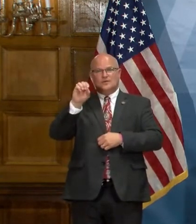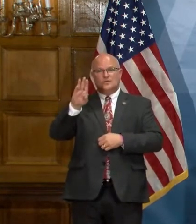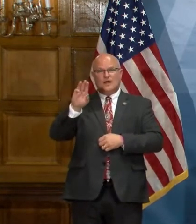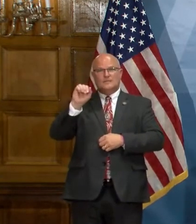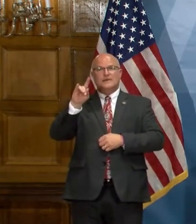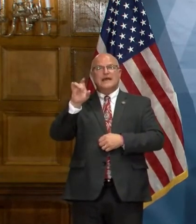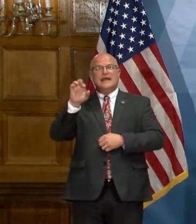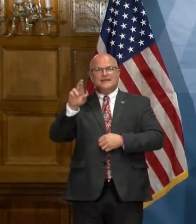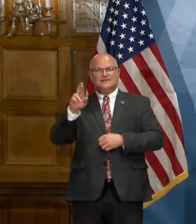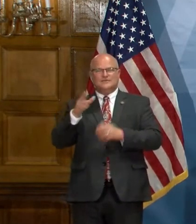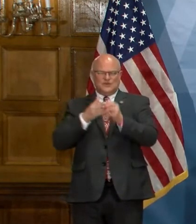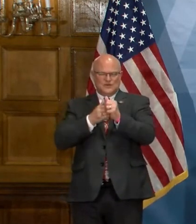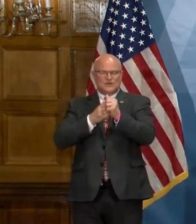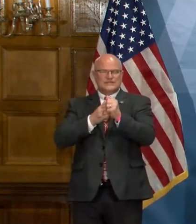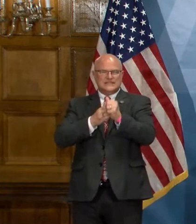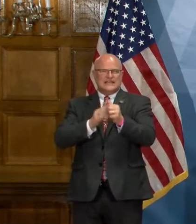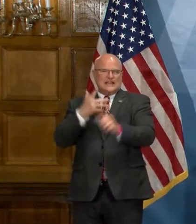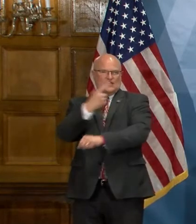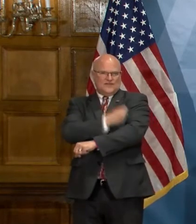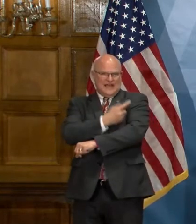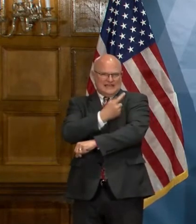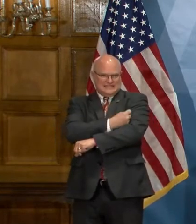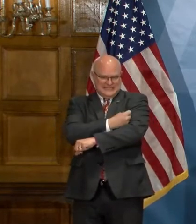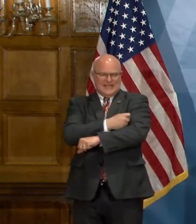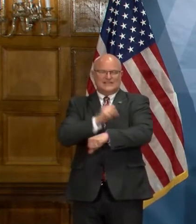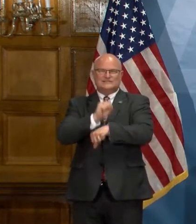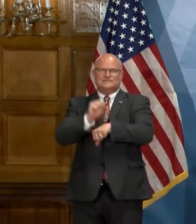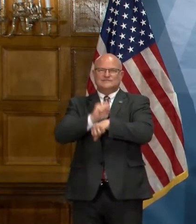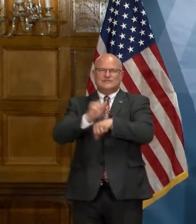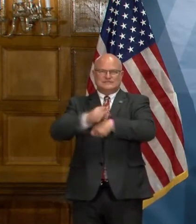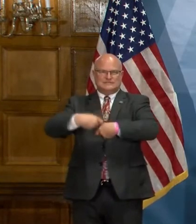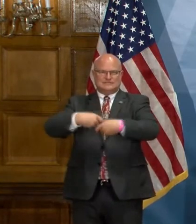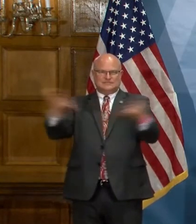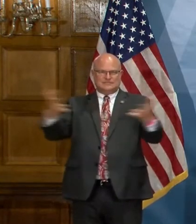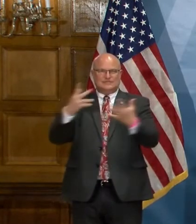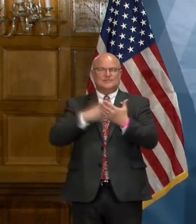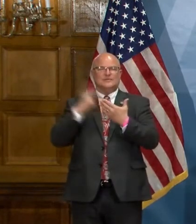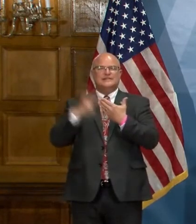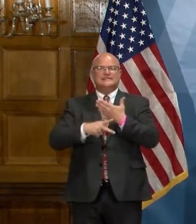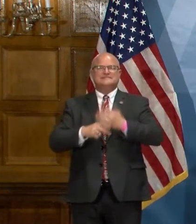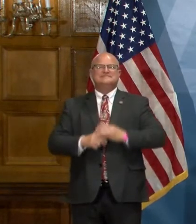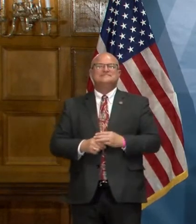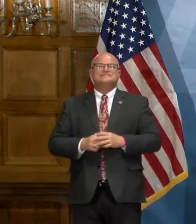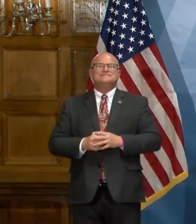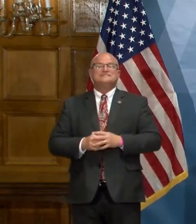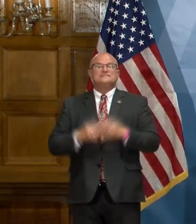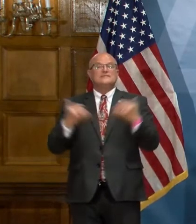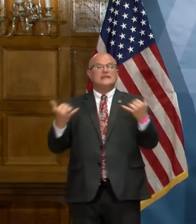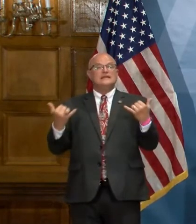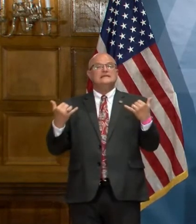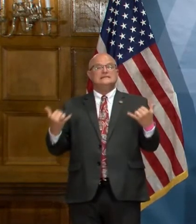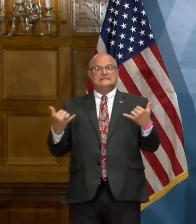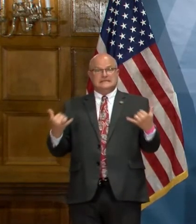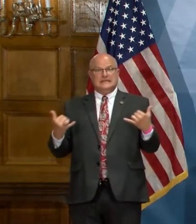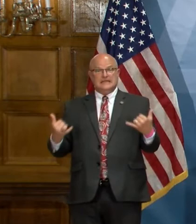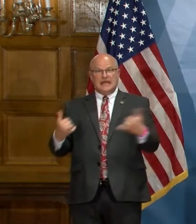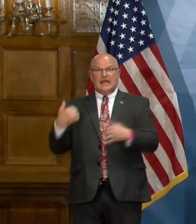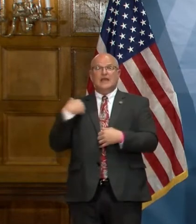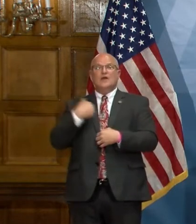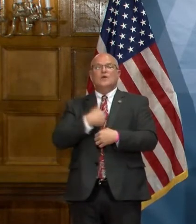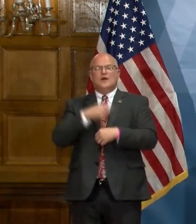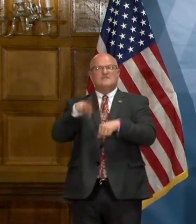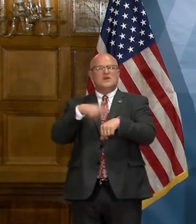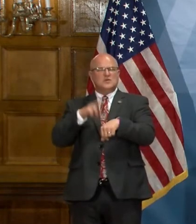well, who's leading our vaccination administration work. Today, we'll give